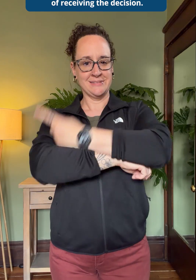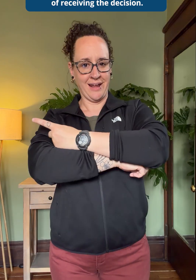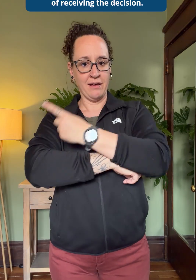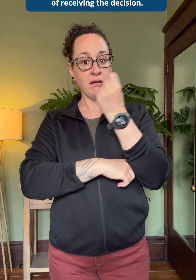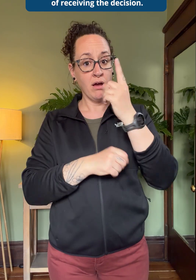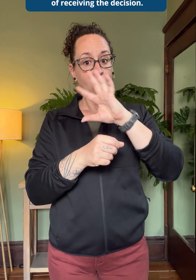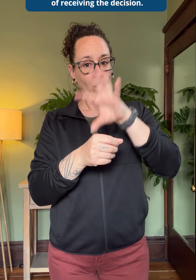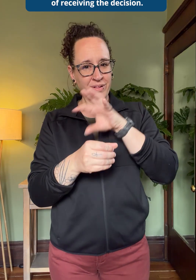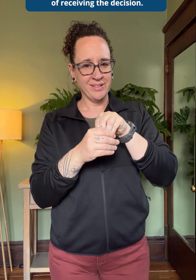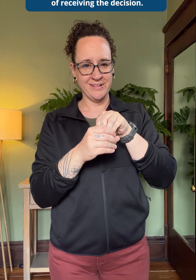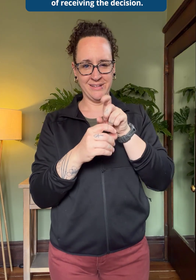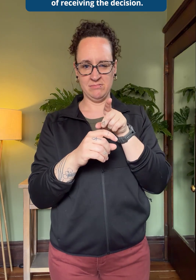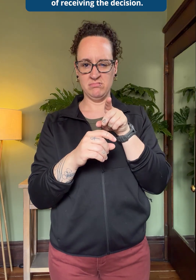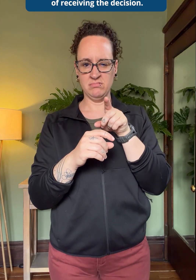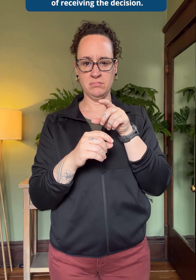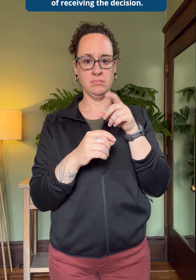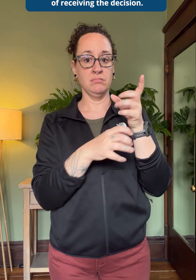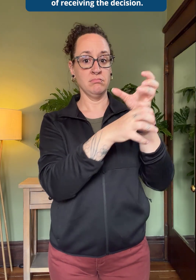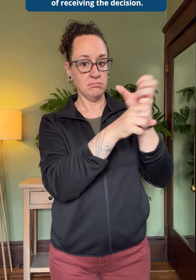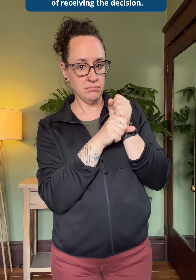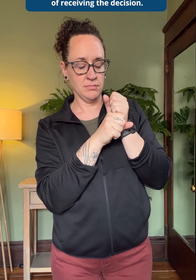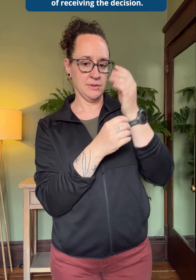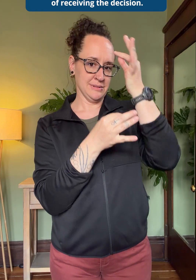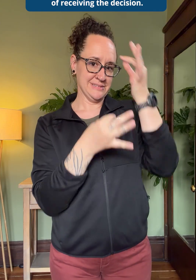Part D plan of receiving the decision.